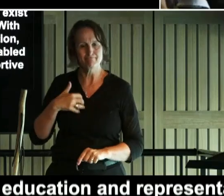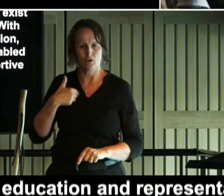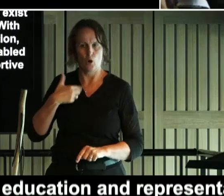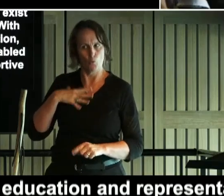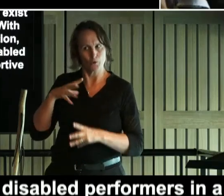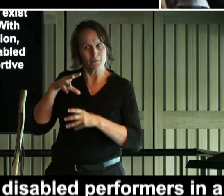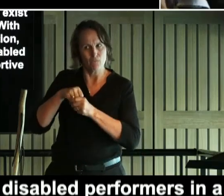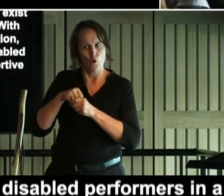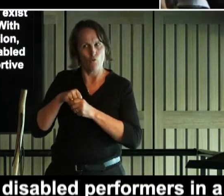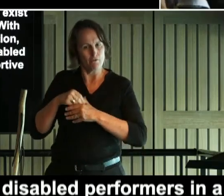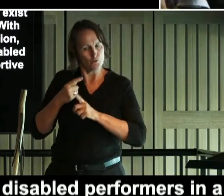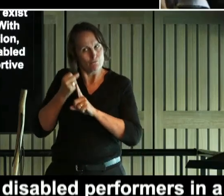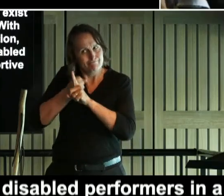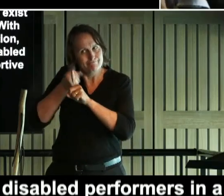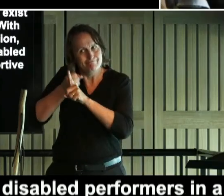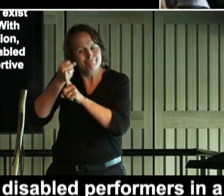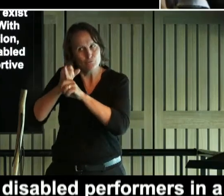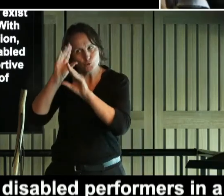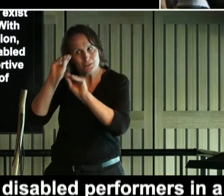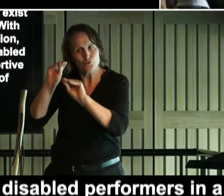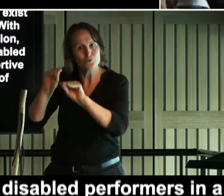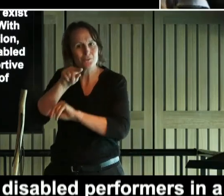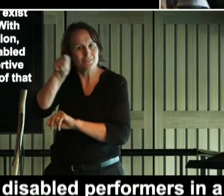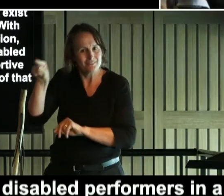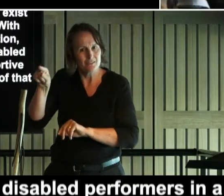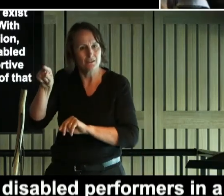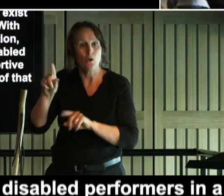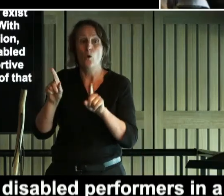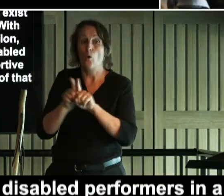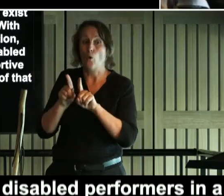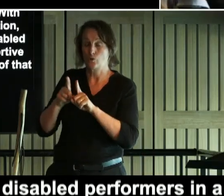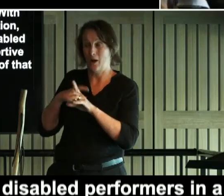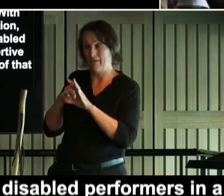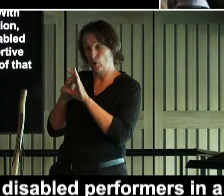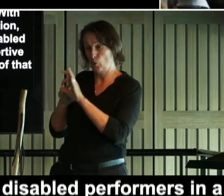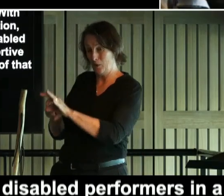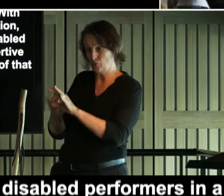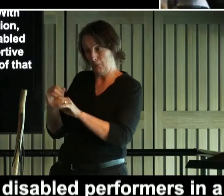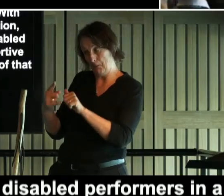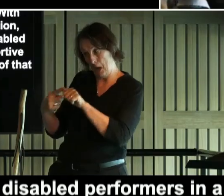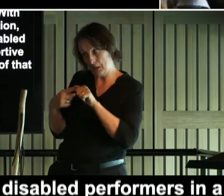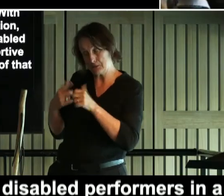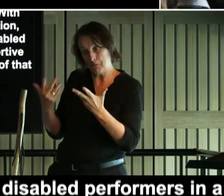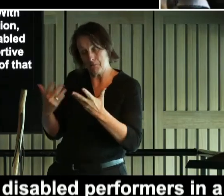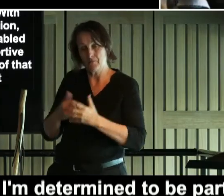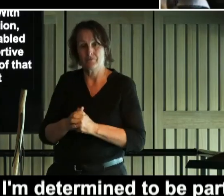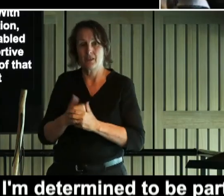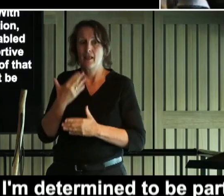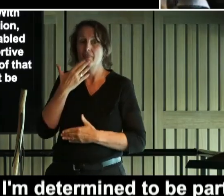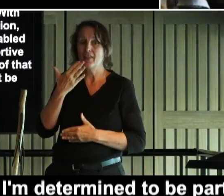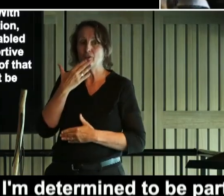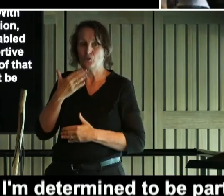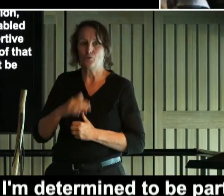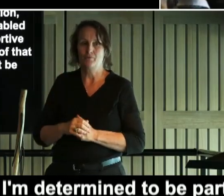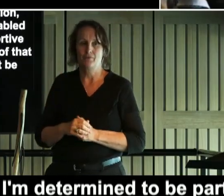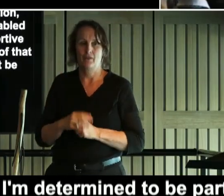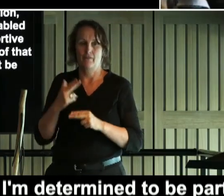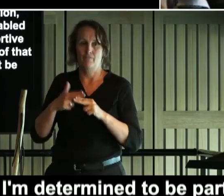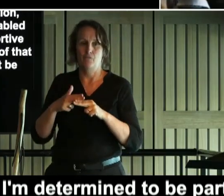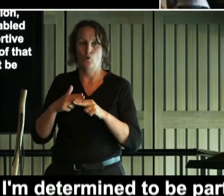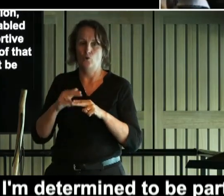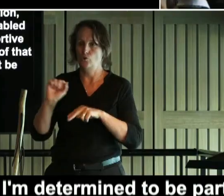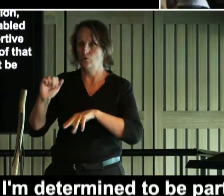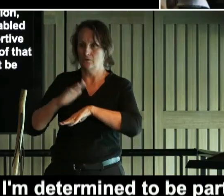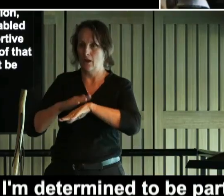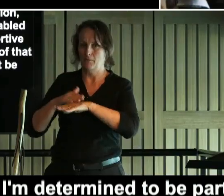part of that progress. Also, I've got a question you might be able to answer, and thank you in advance for taking